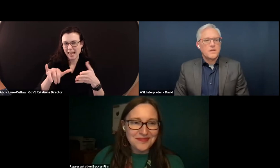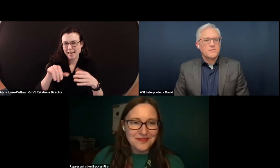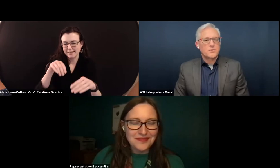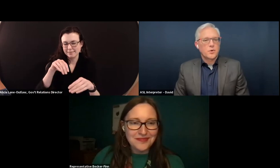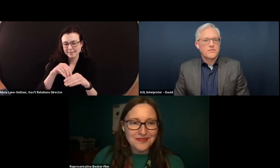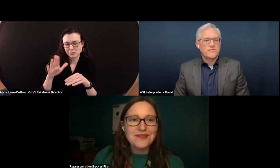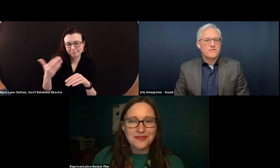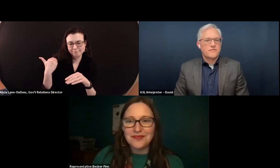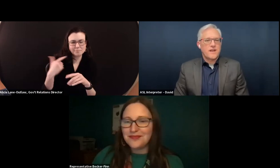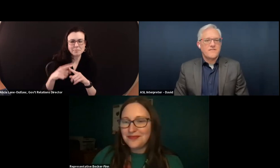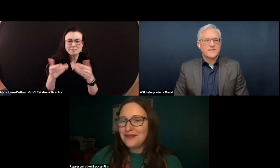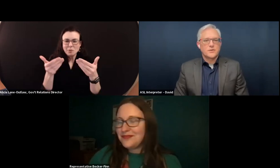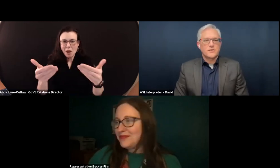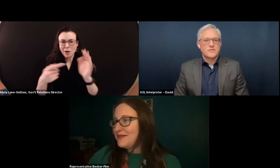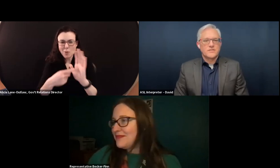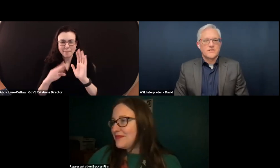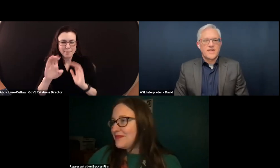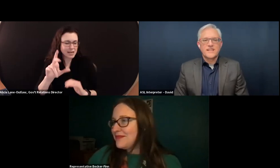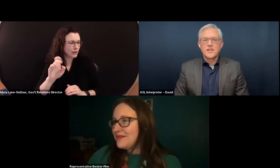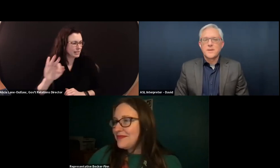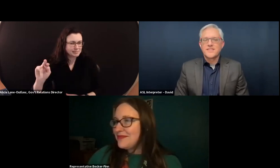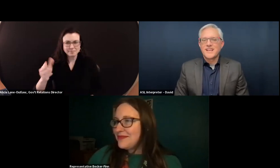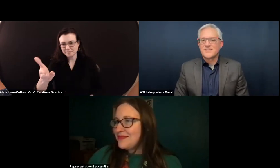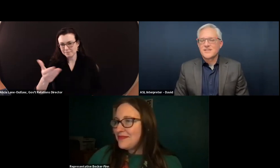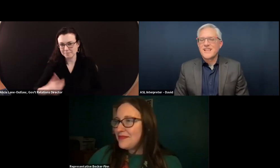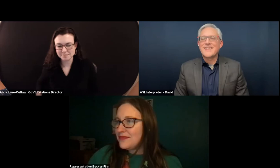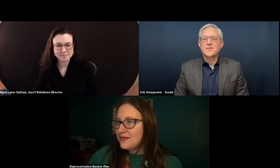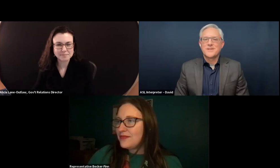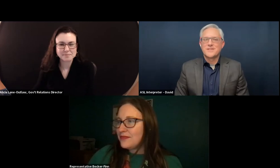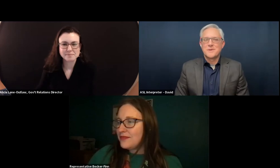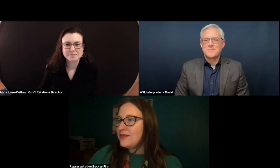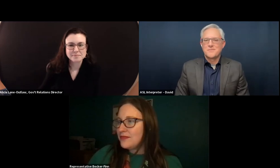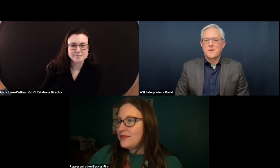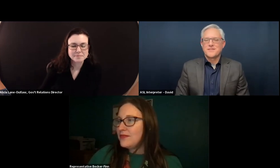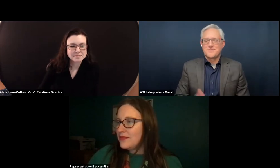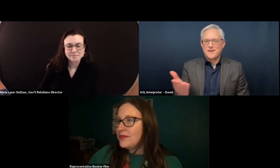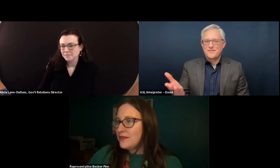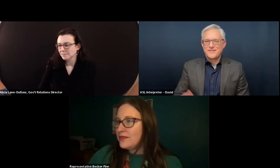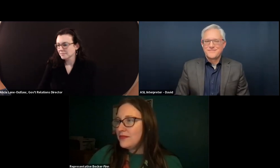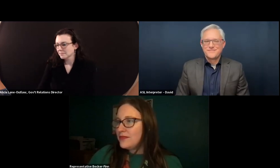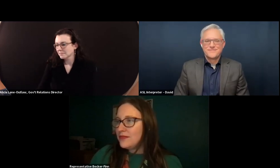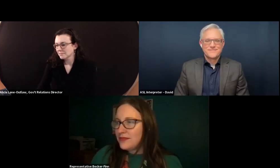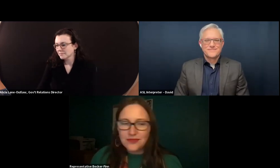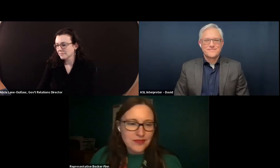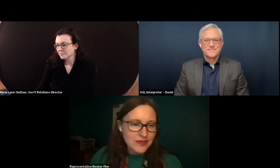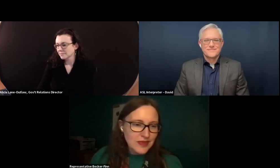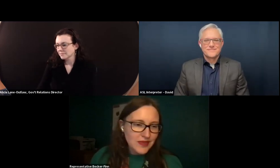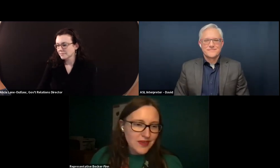And we sort of have answered that a little bit in the last question, but Representative Becker-Finn?